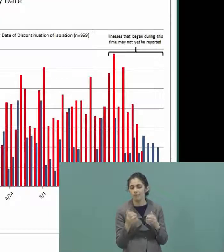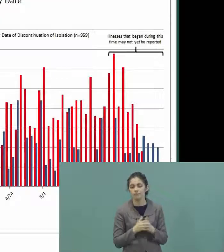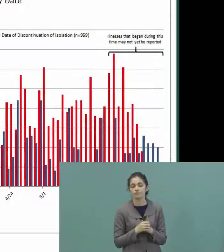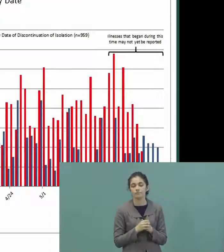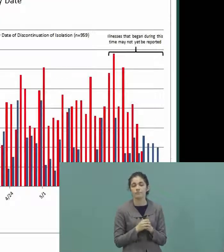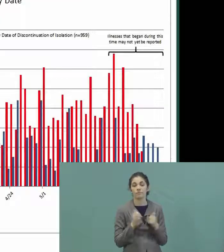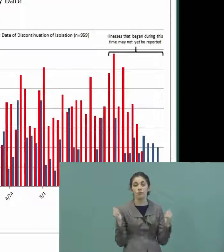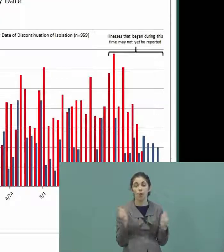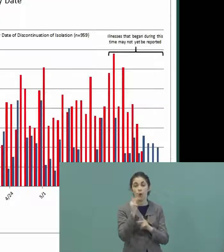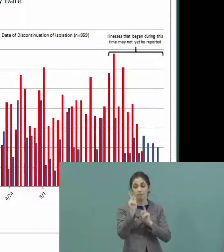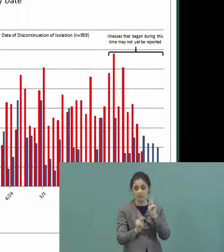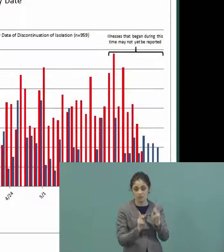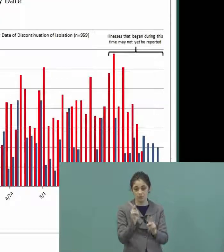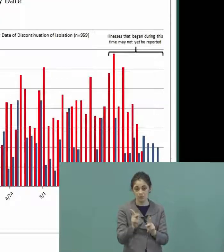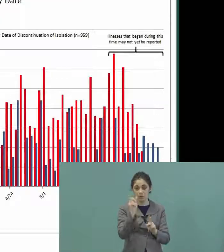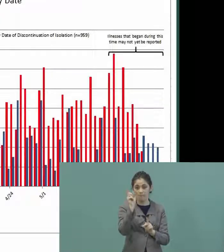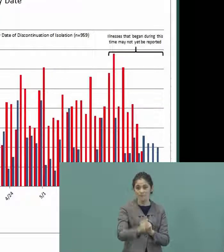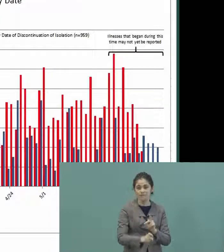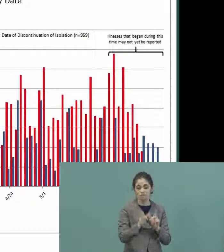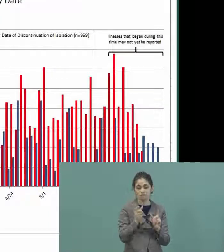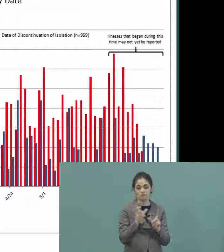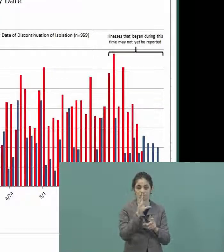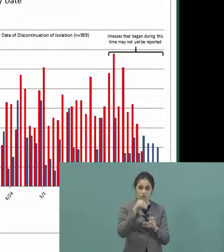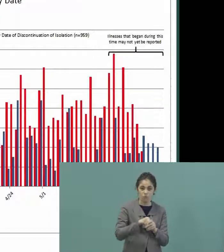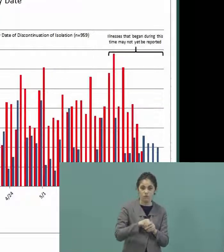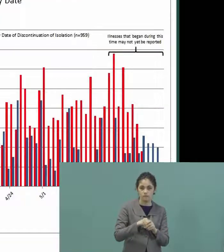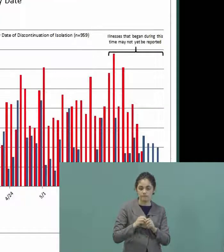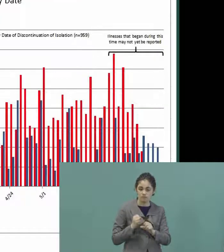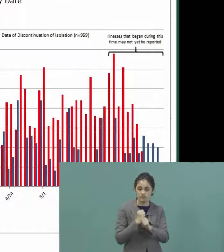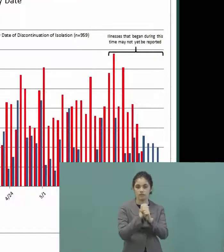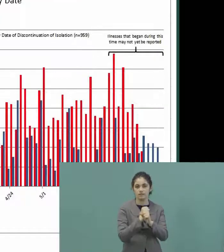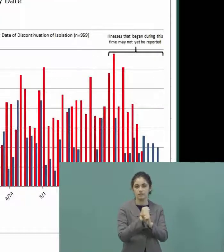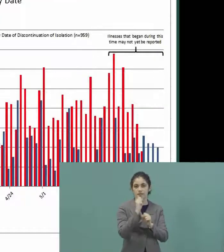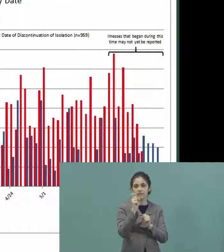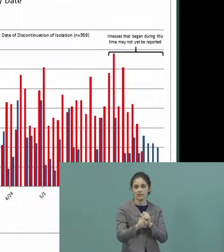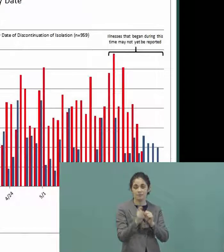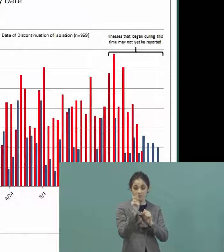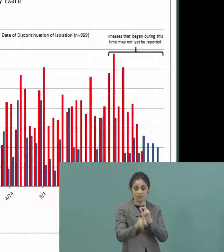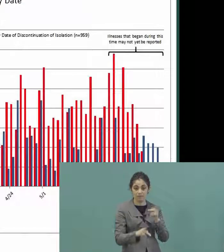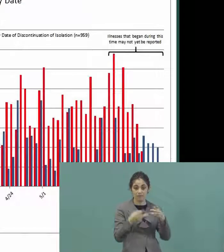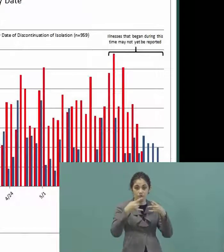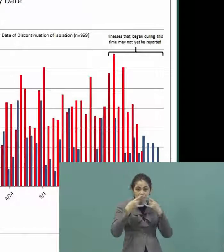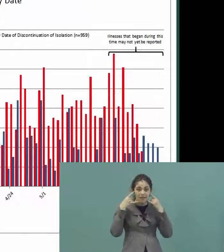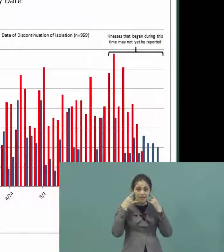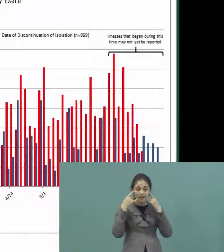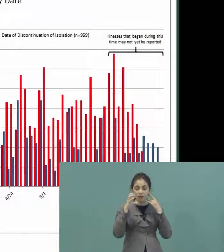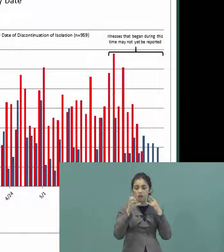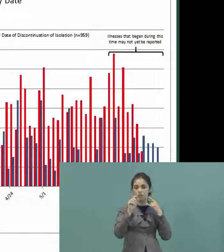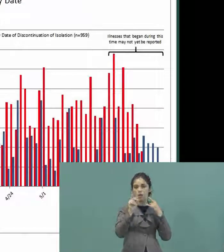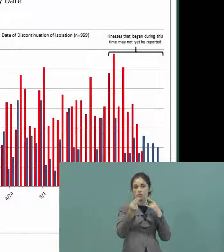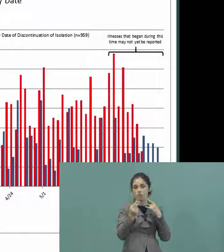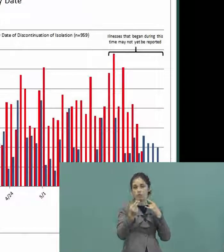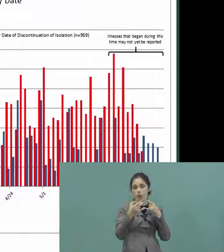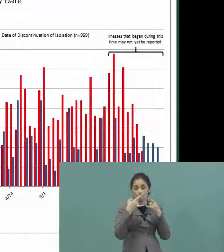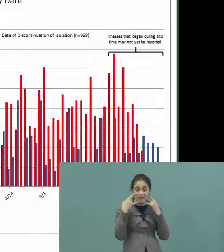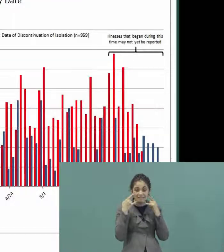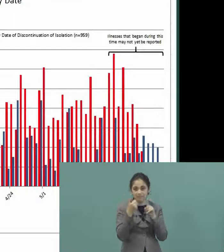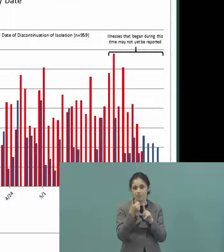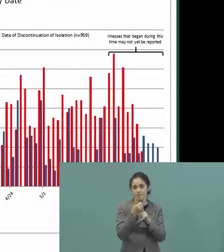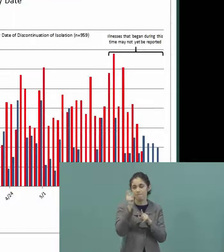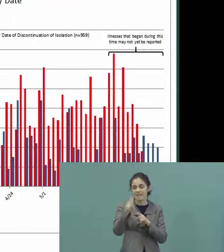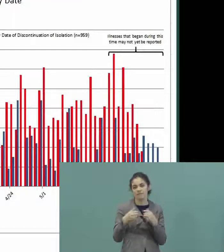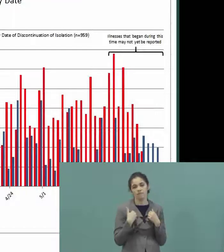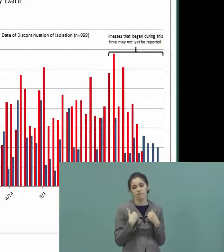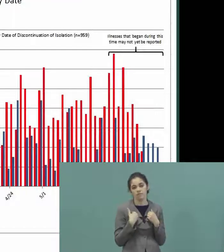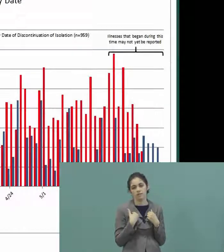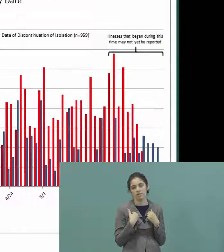every single person has to do their part. We need people to wear cloth facial coverings or masks. We need